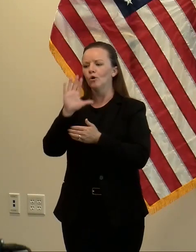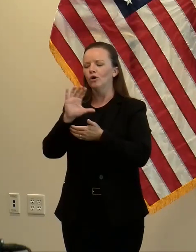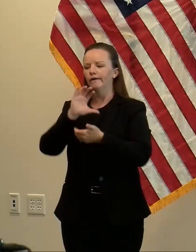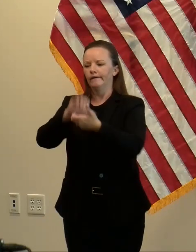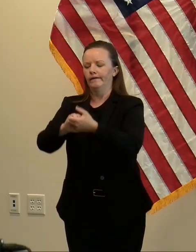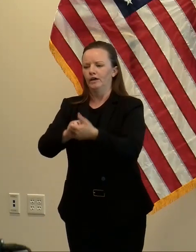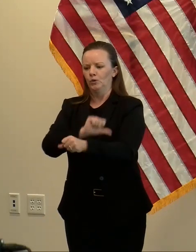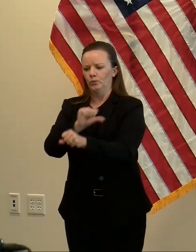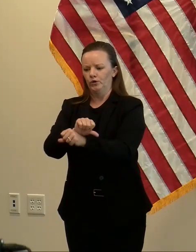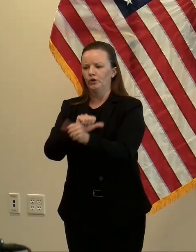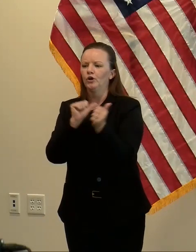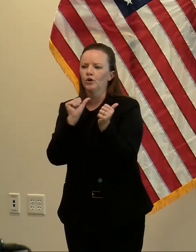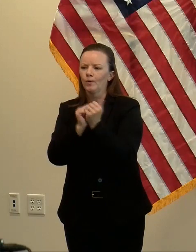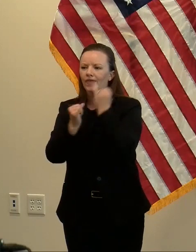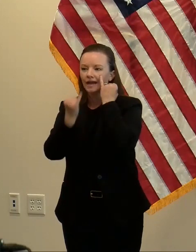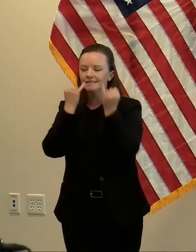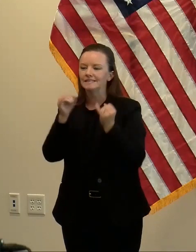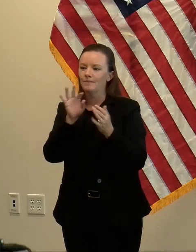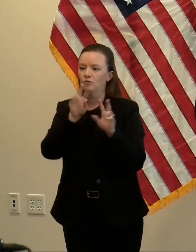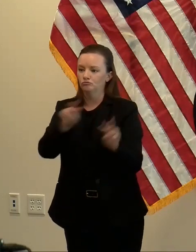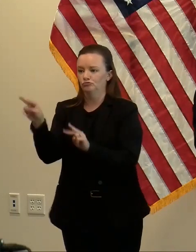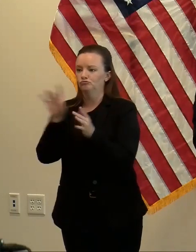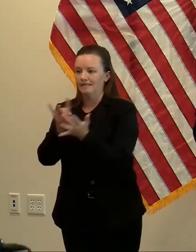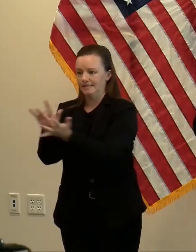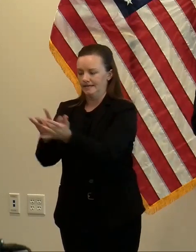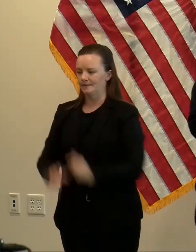with ideas around tracing.